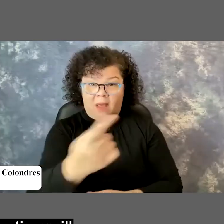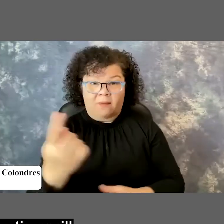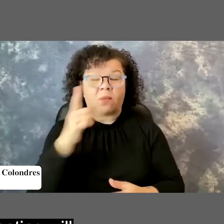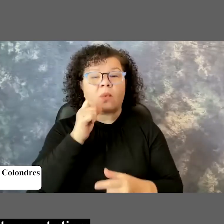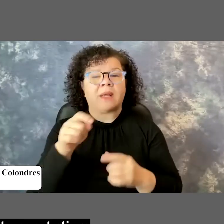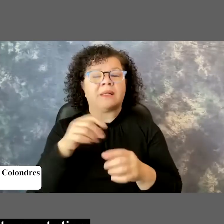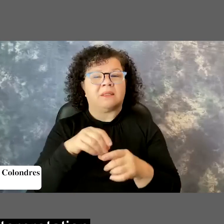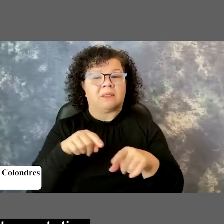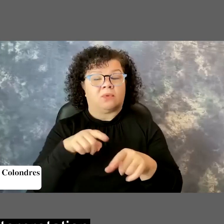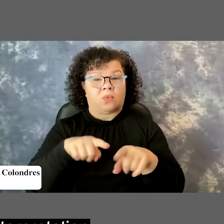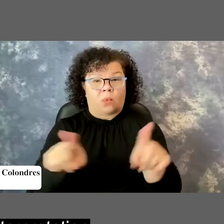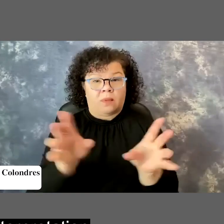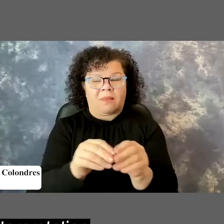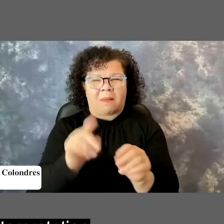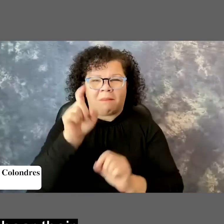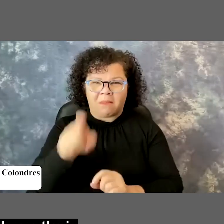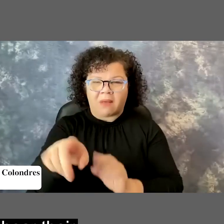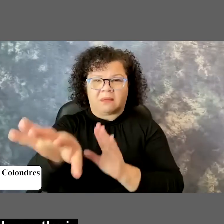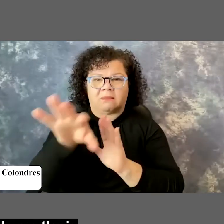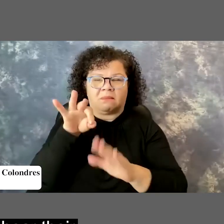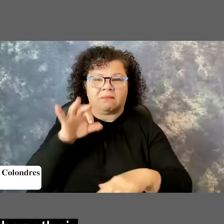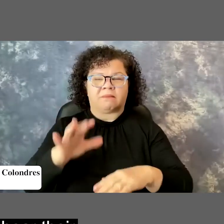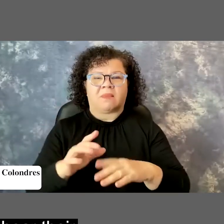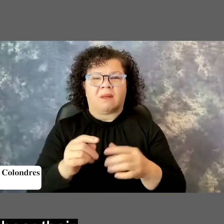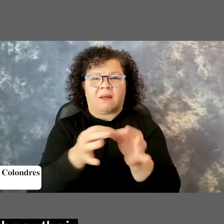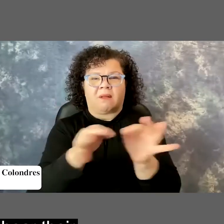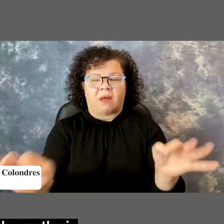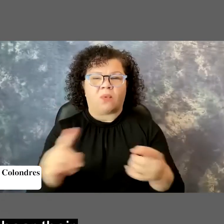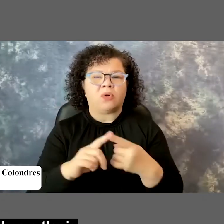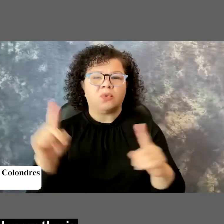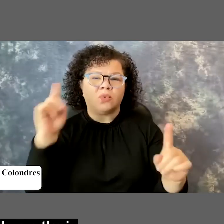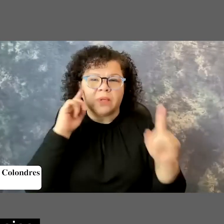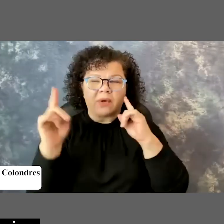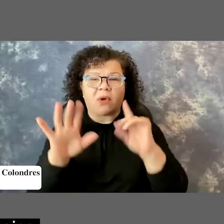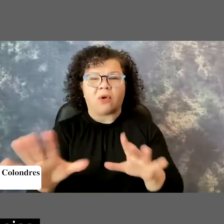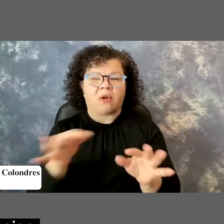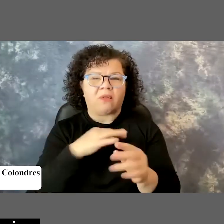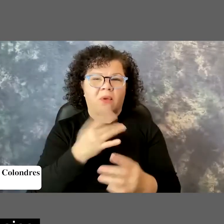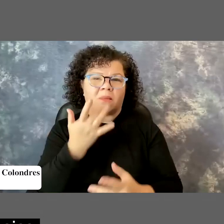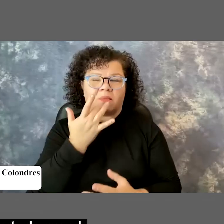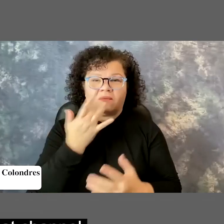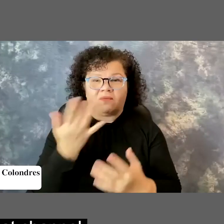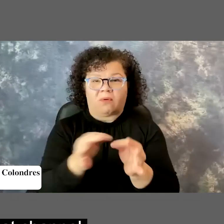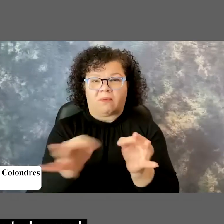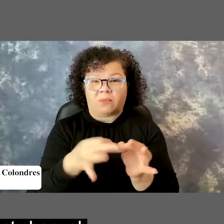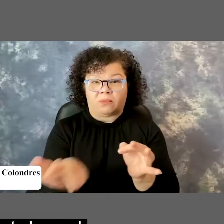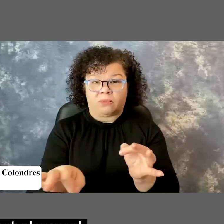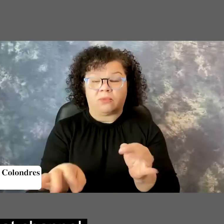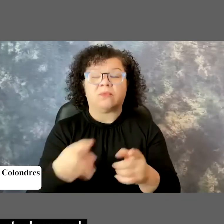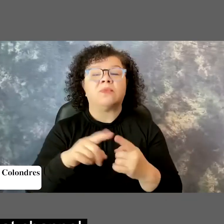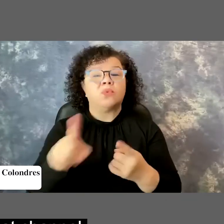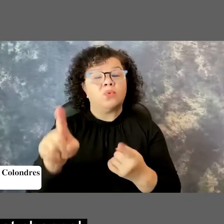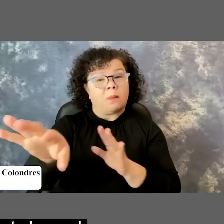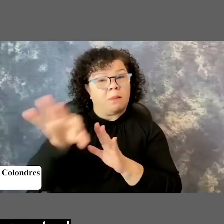need to choose an interpretation channel in order to hear their language of choice. In order to choose